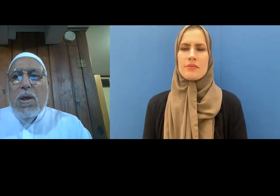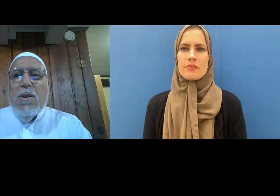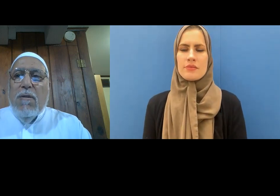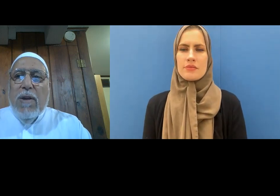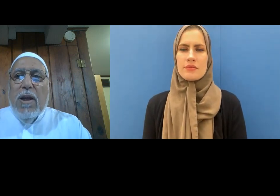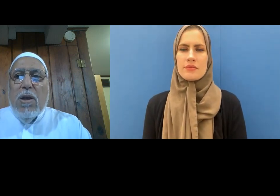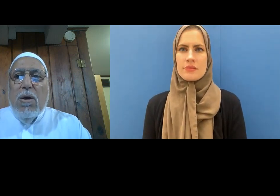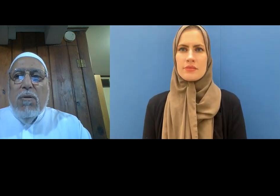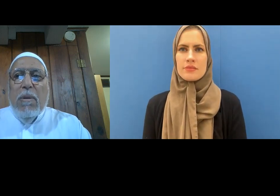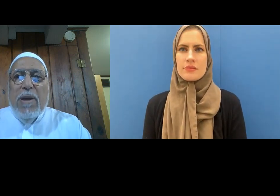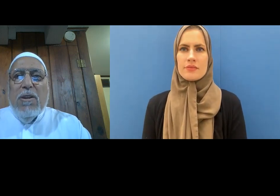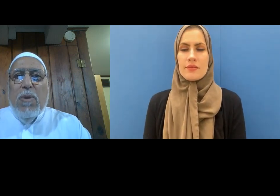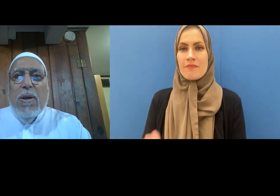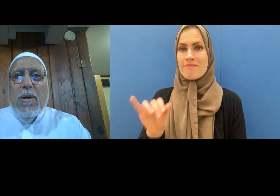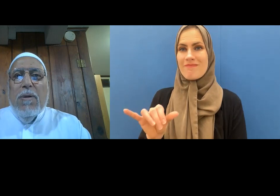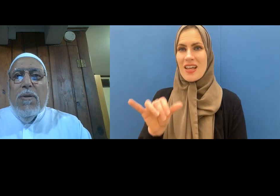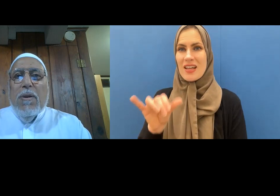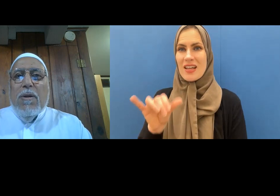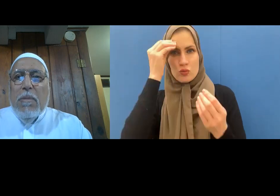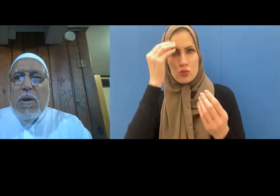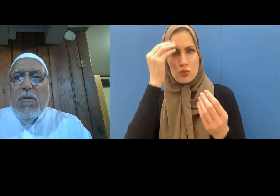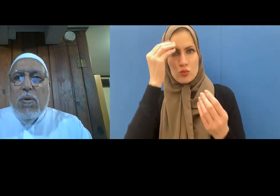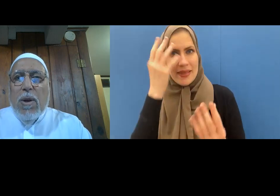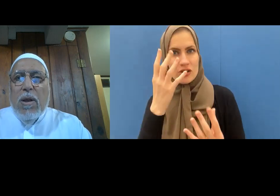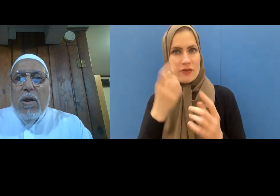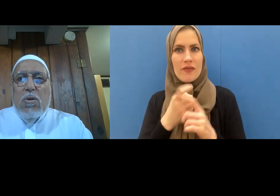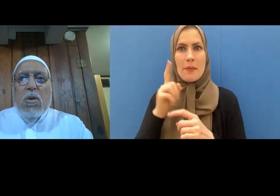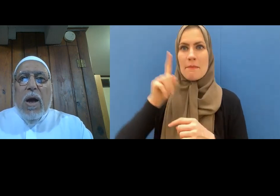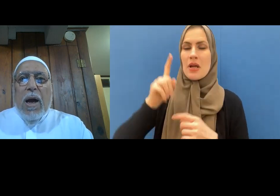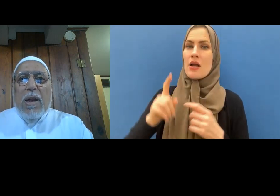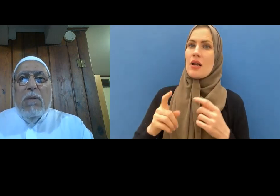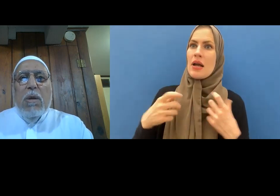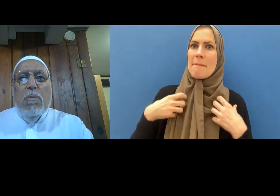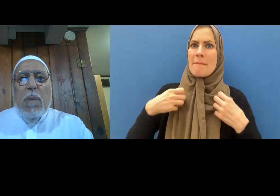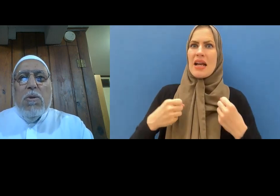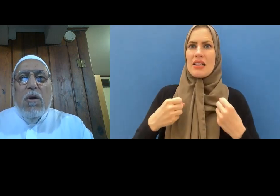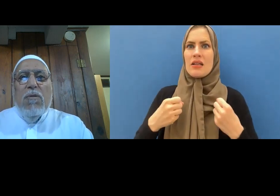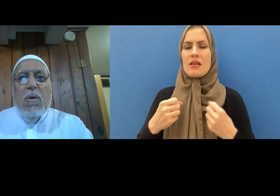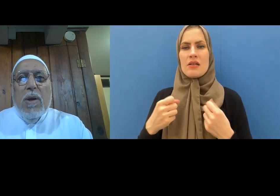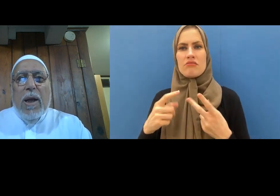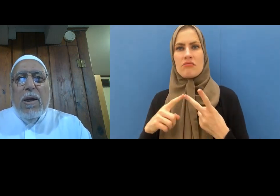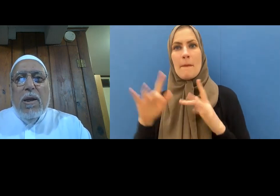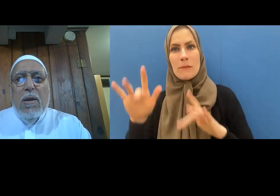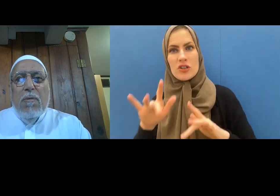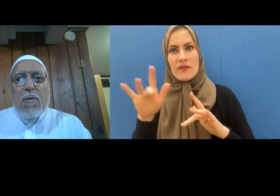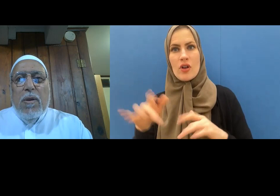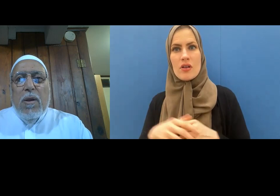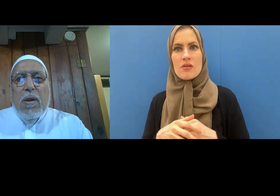Because it is the revelation of the Mighty One, the Merciful One. So the ultimate purpose of the